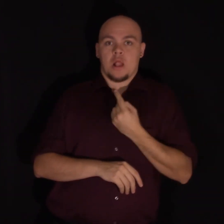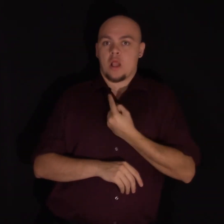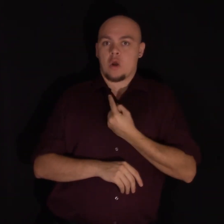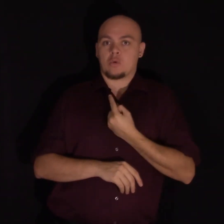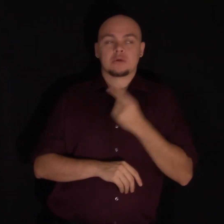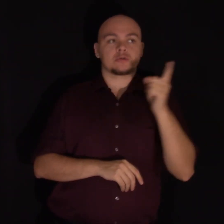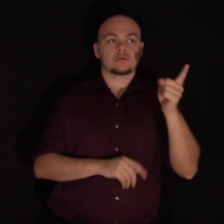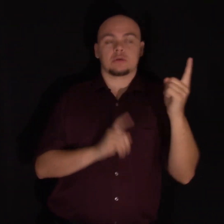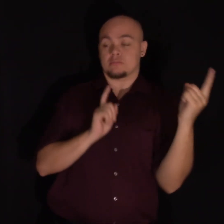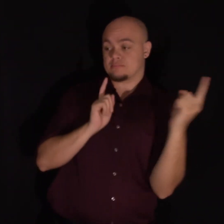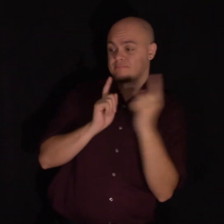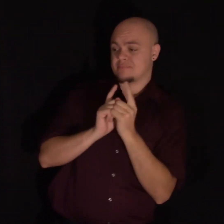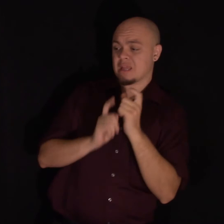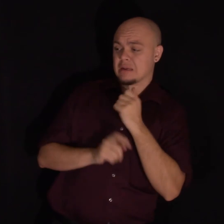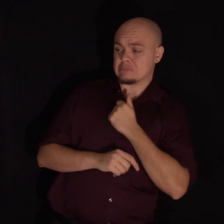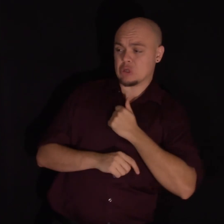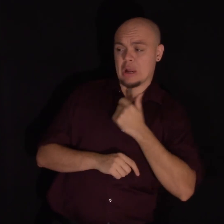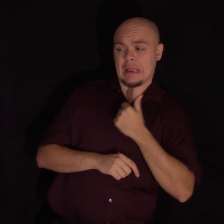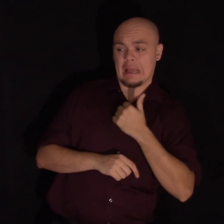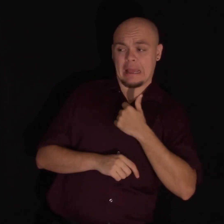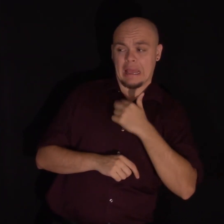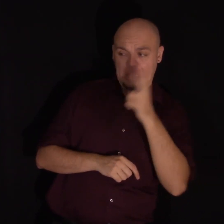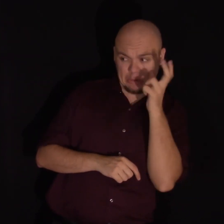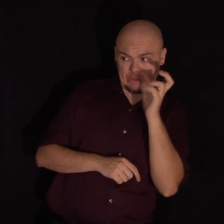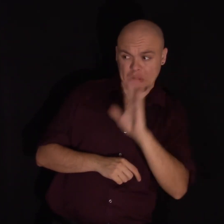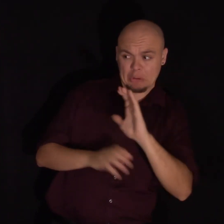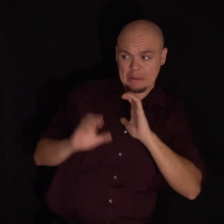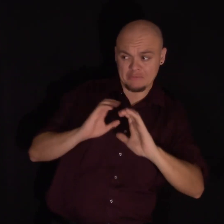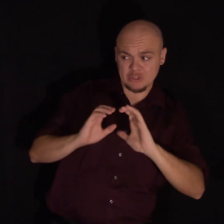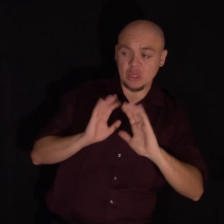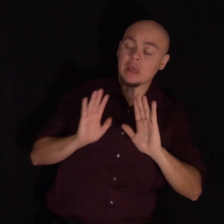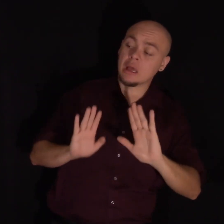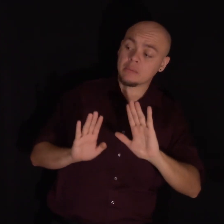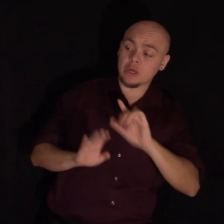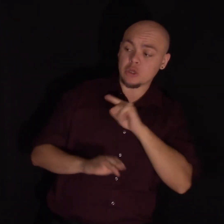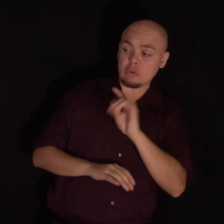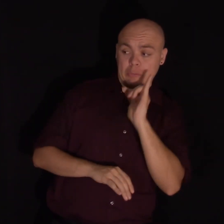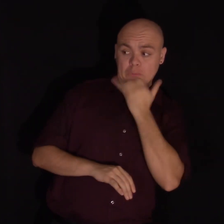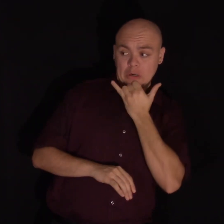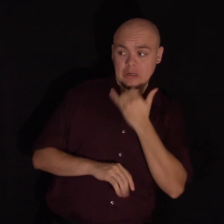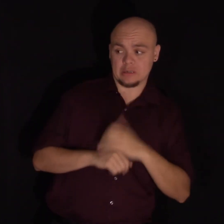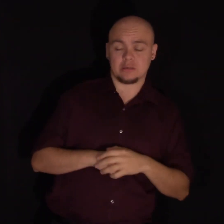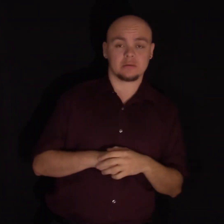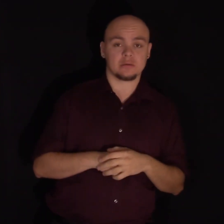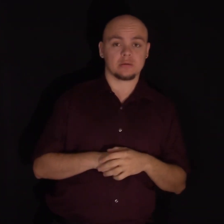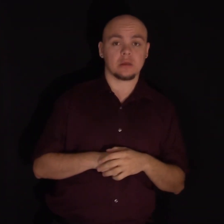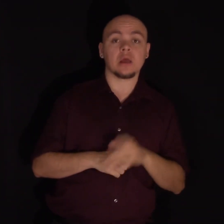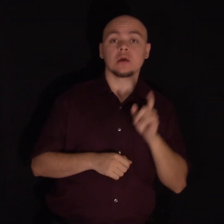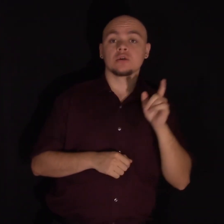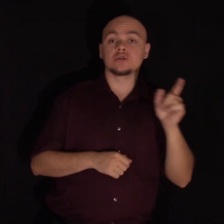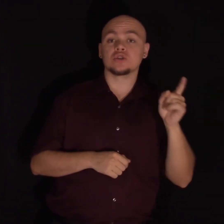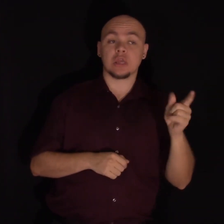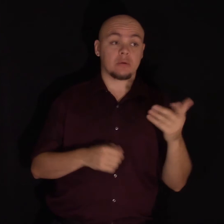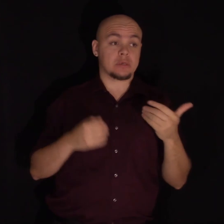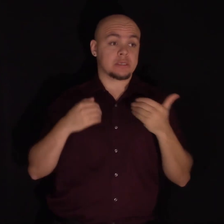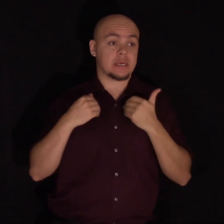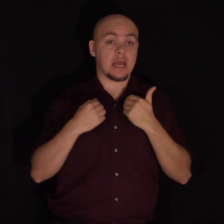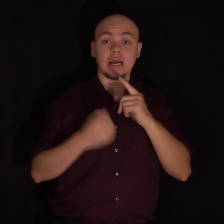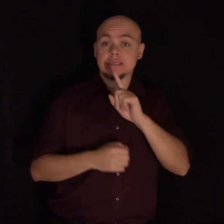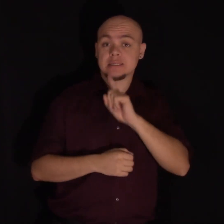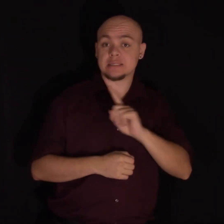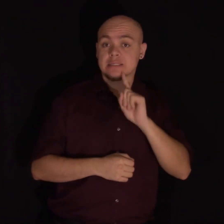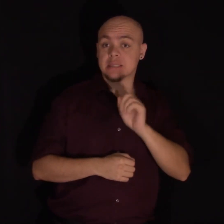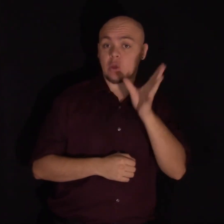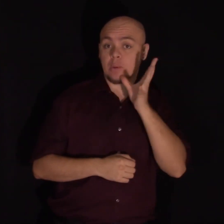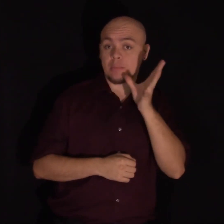she apologized for overhearing that conversation, but told me that I was wrong. She said that when she was a young single mother